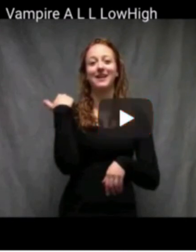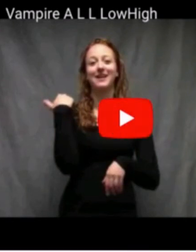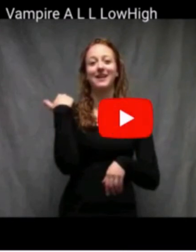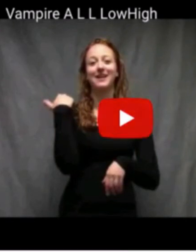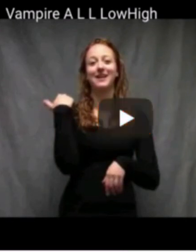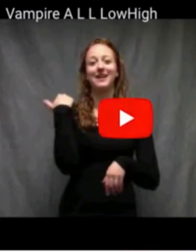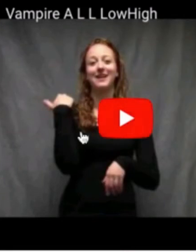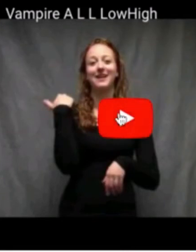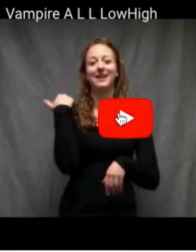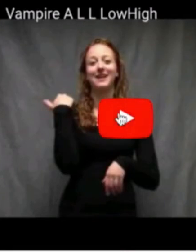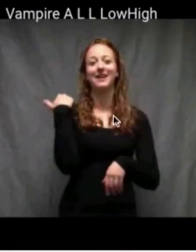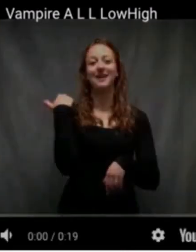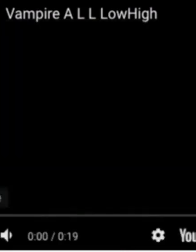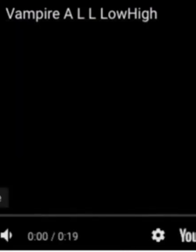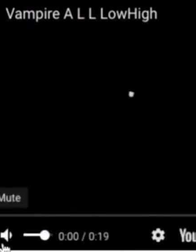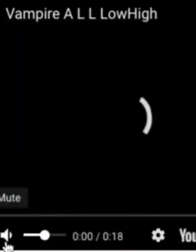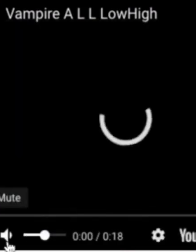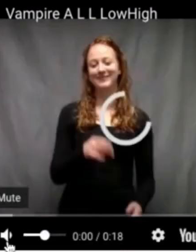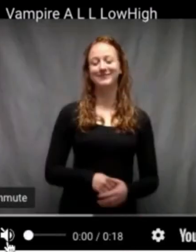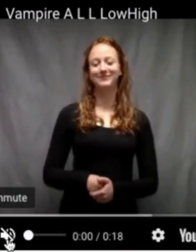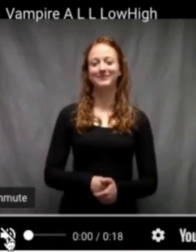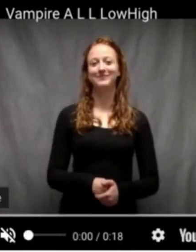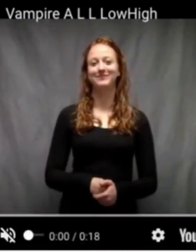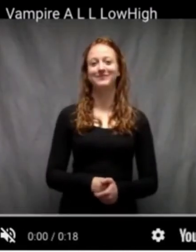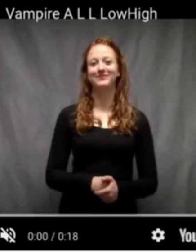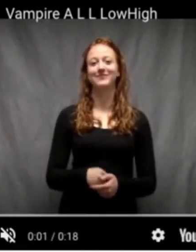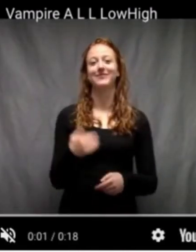going to say the sentence in two ways.